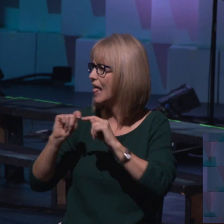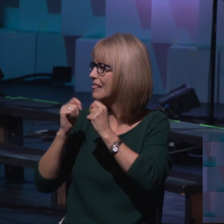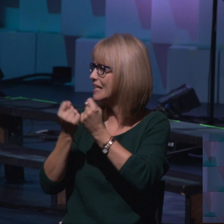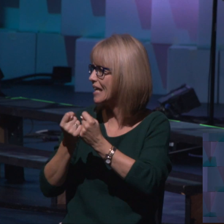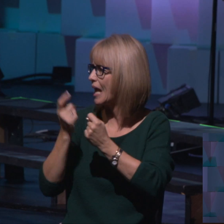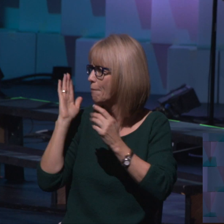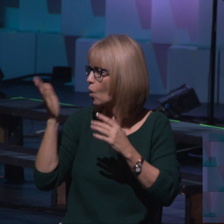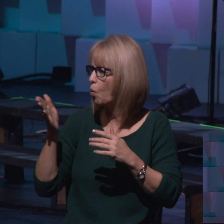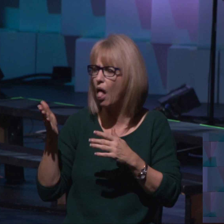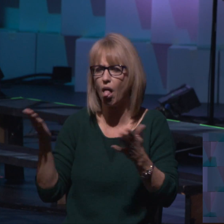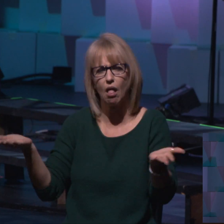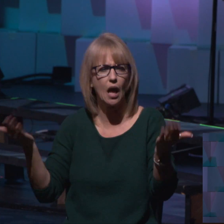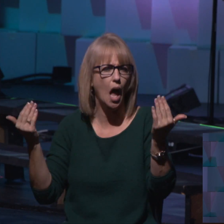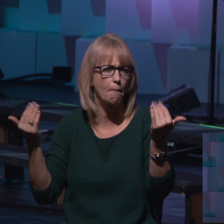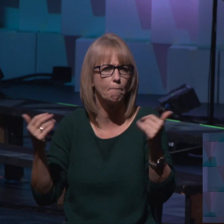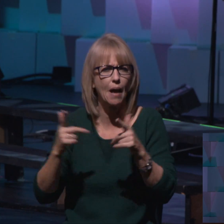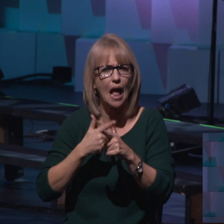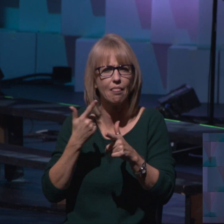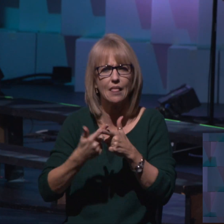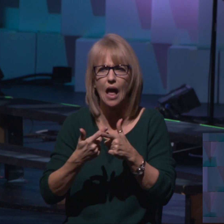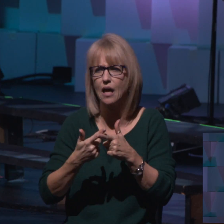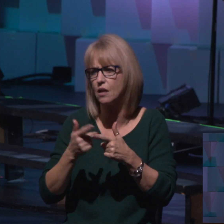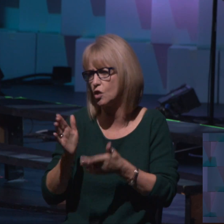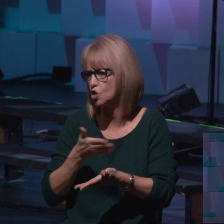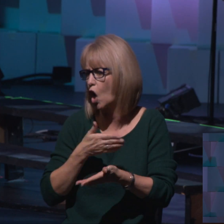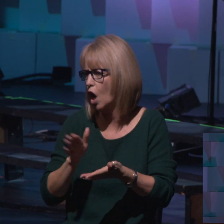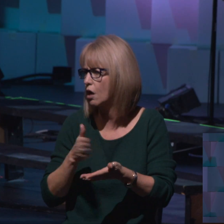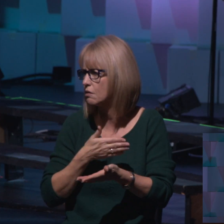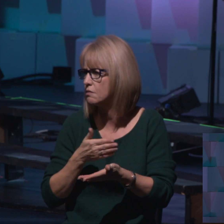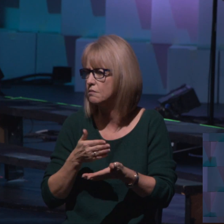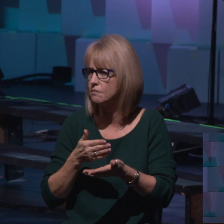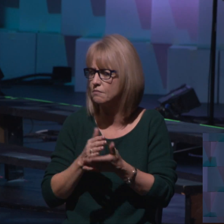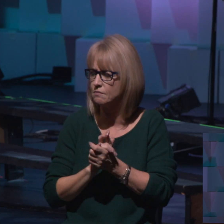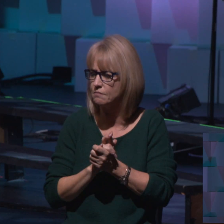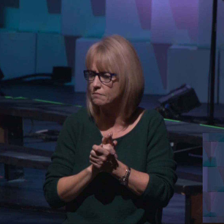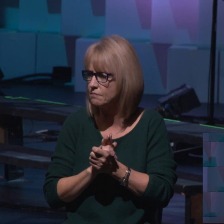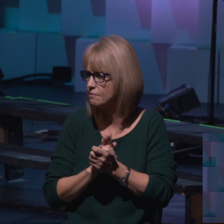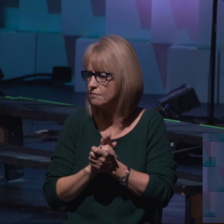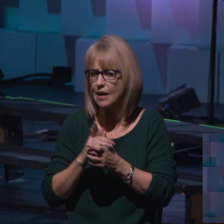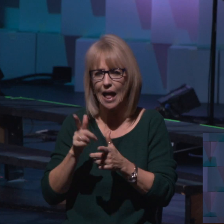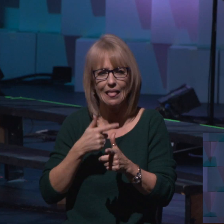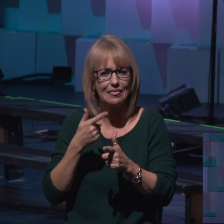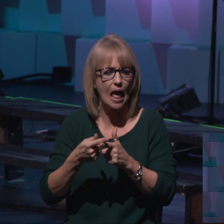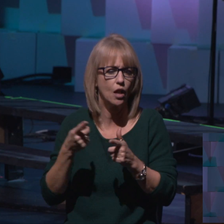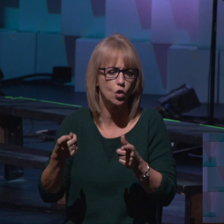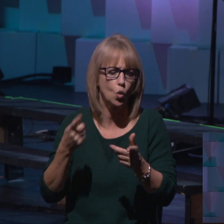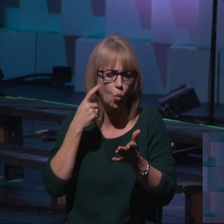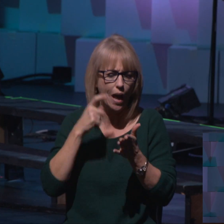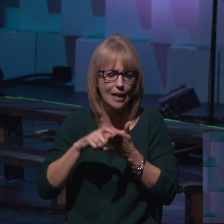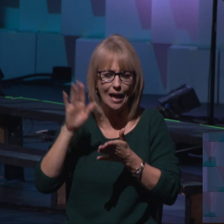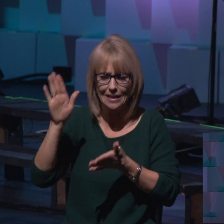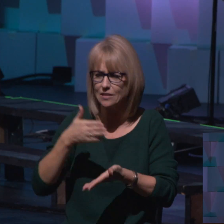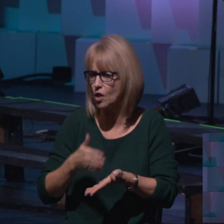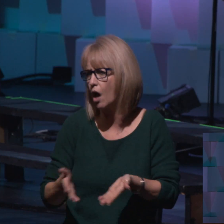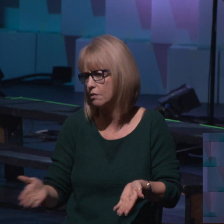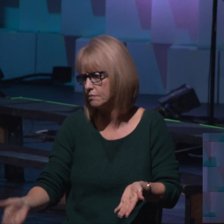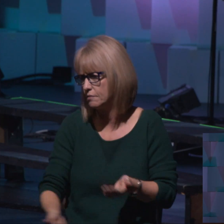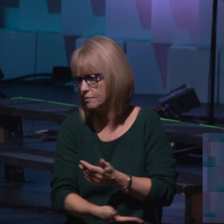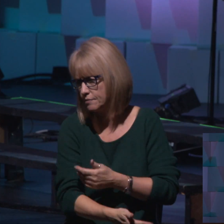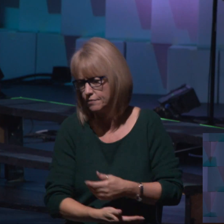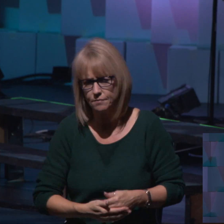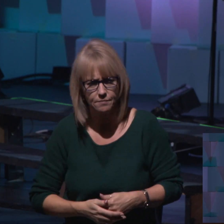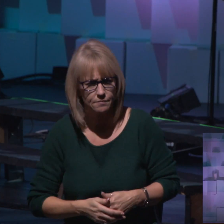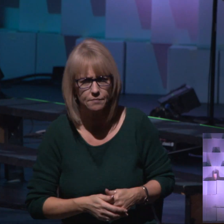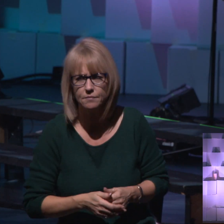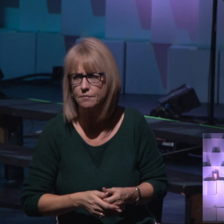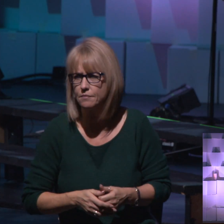song. What I'd like for you to do is let's look at the words of this song, and so we can recognize God's presence in our life. First